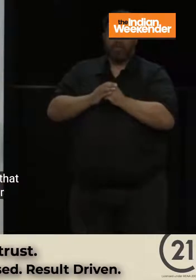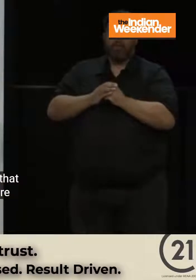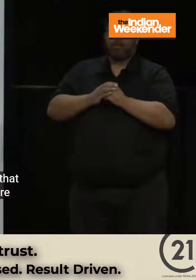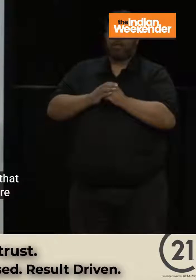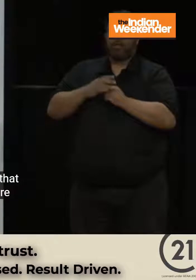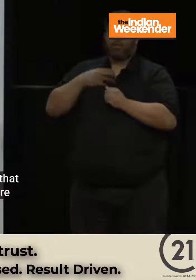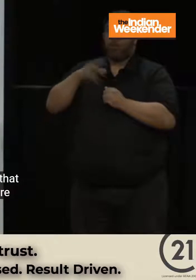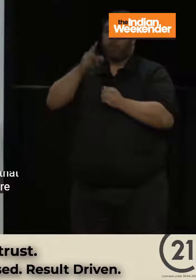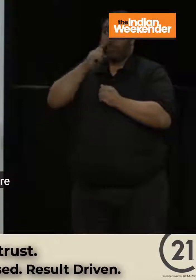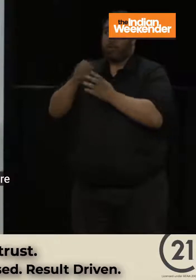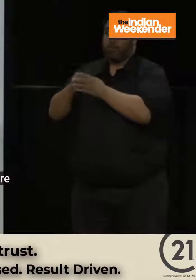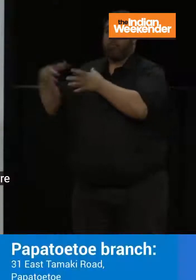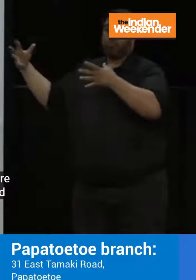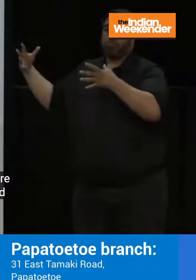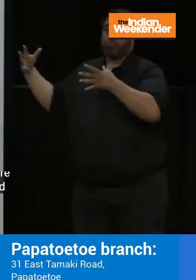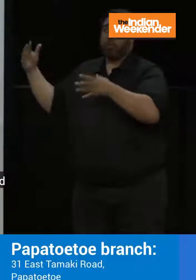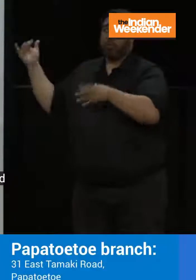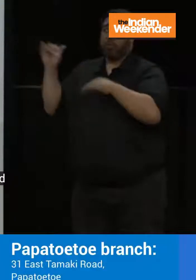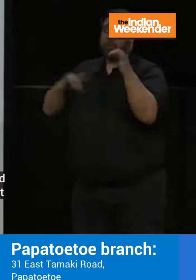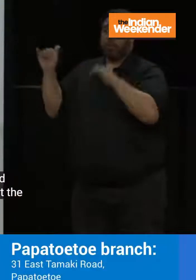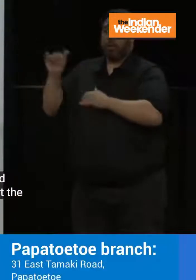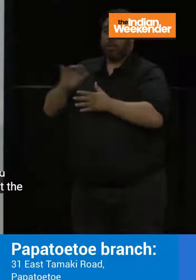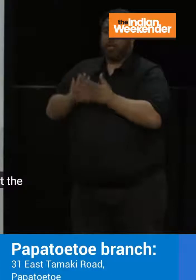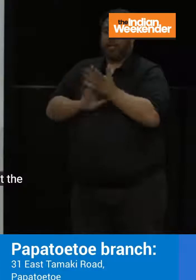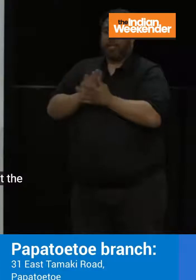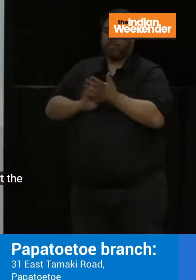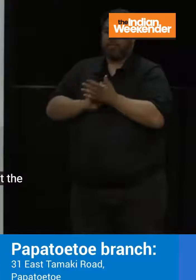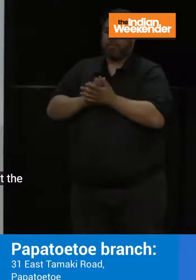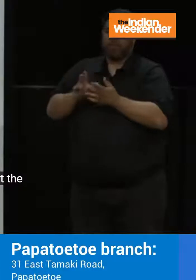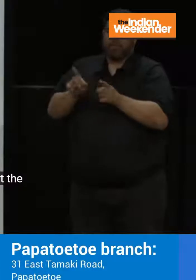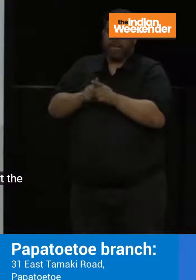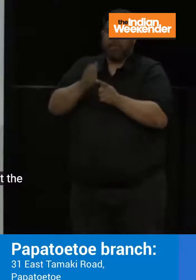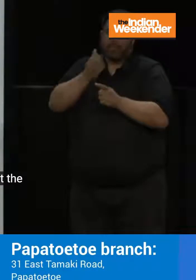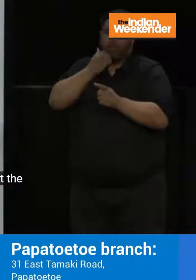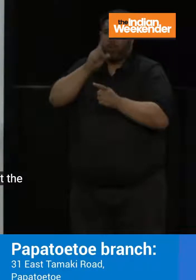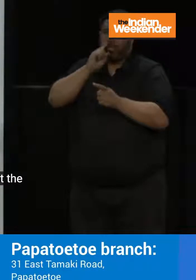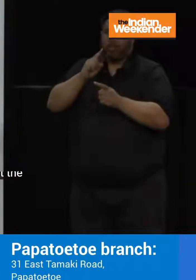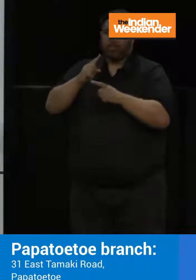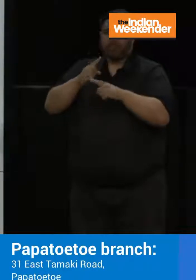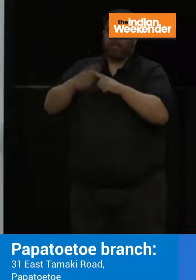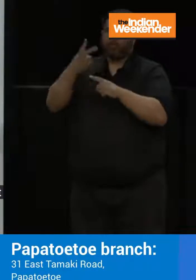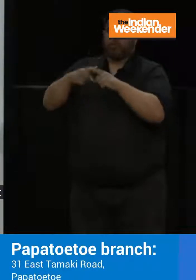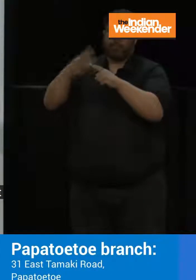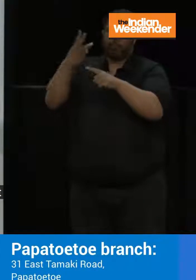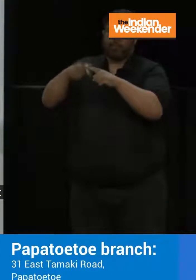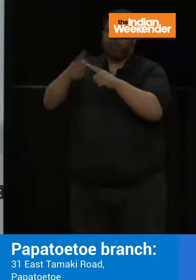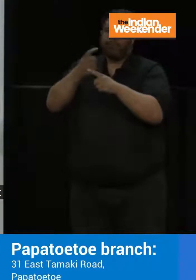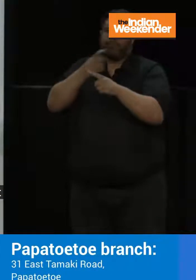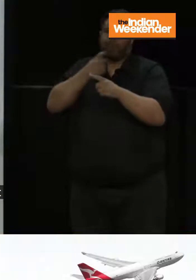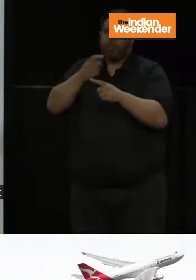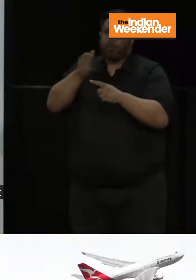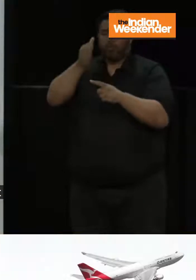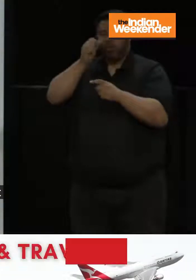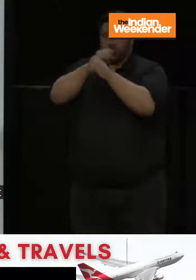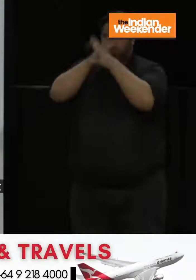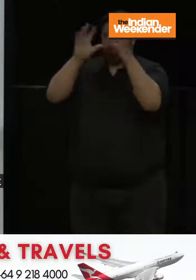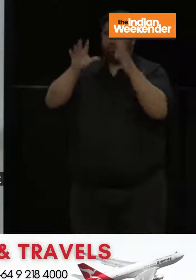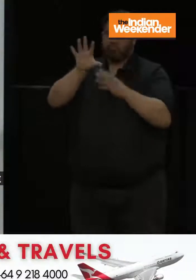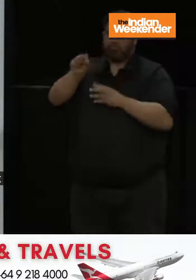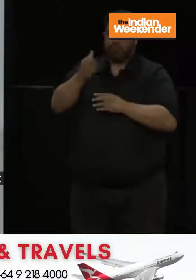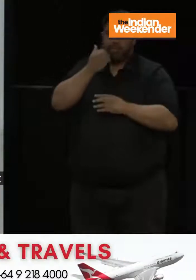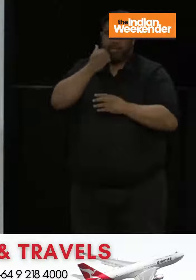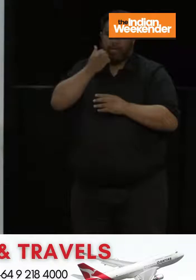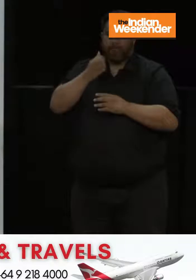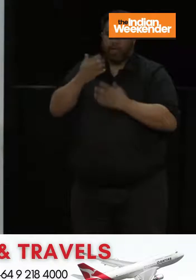because there'll be we'll see different types of people travelling, as the border opens. There'll be more spontaneous travel,